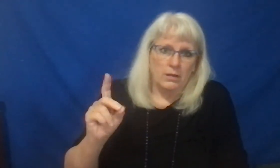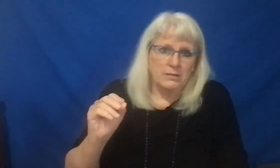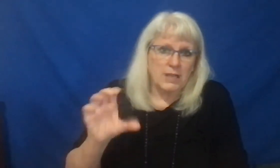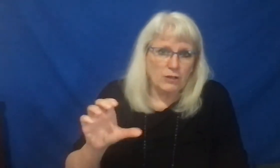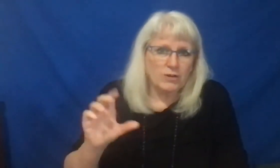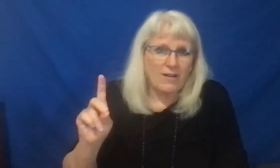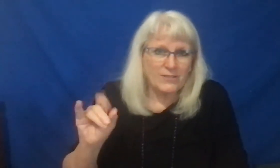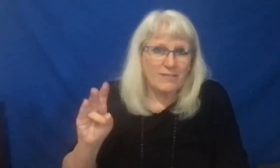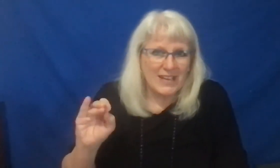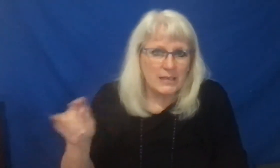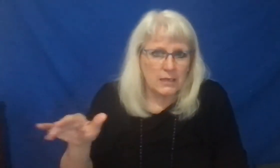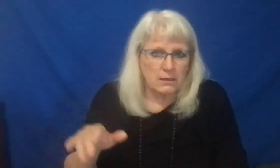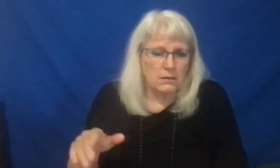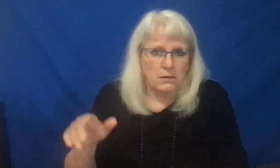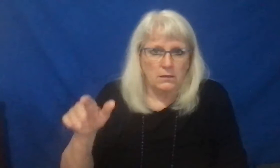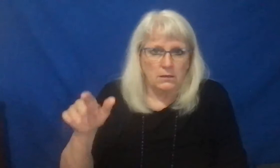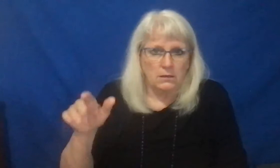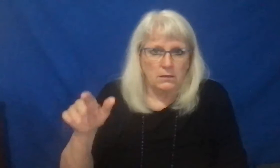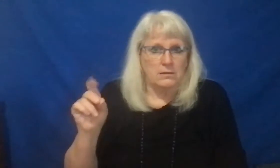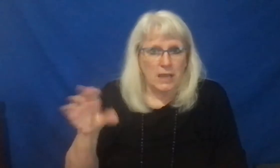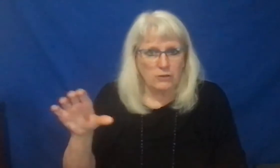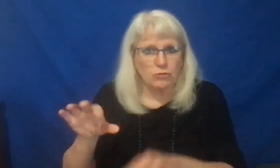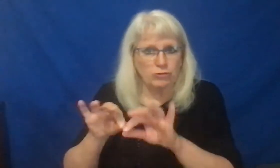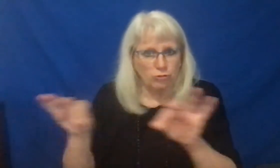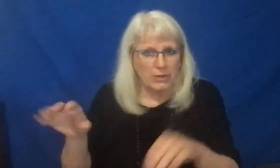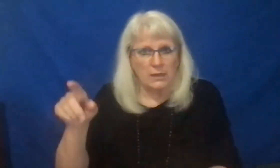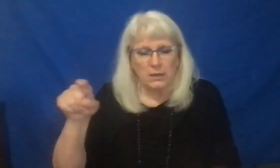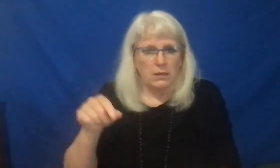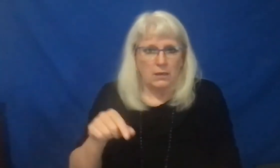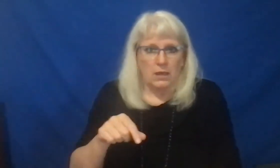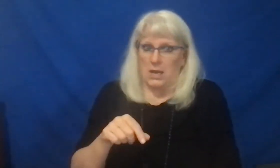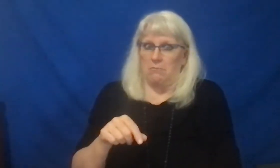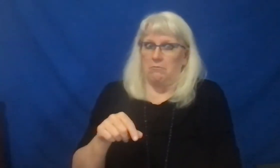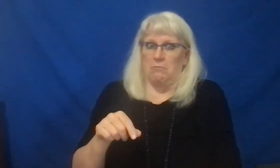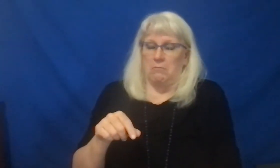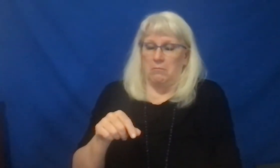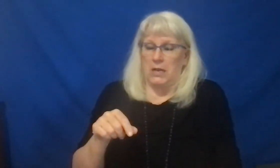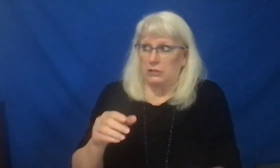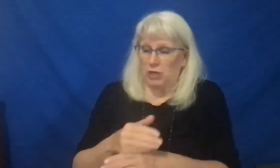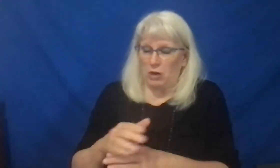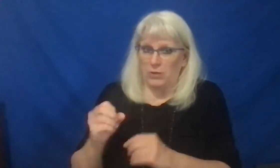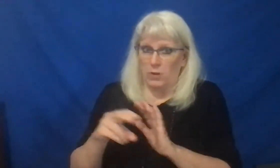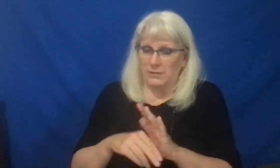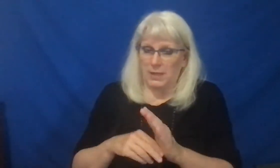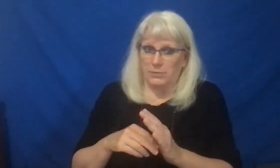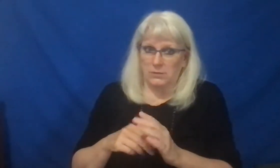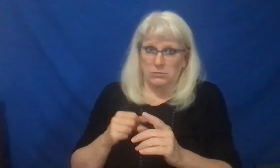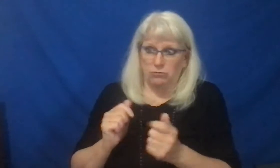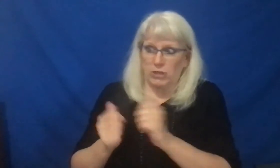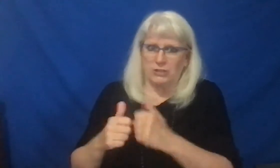detail about what the 12 steps have meant to him, and it just absolutely blew me away. So and then one more